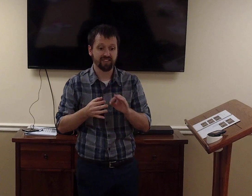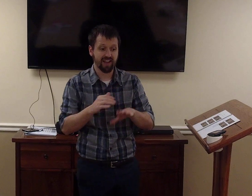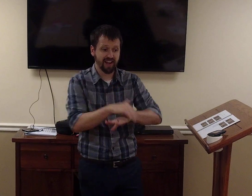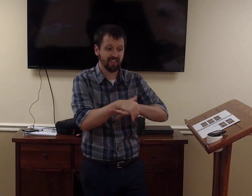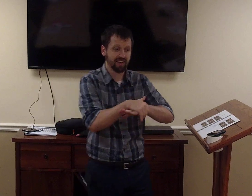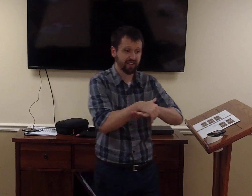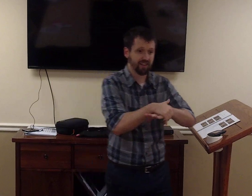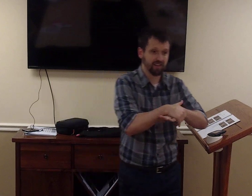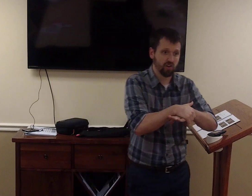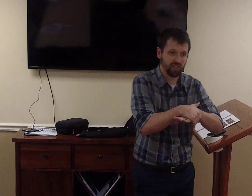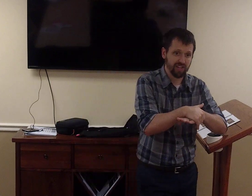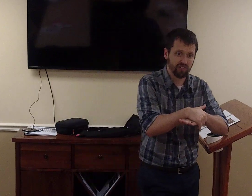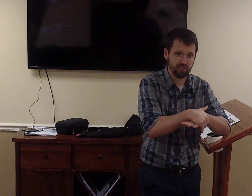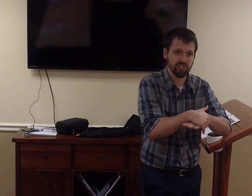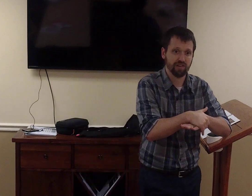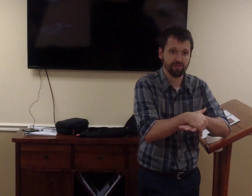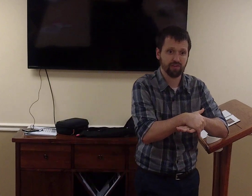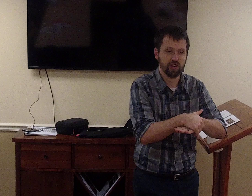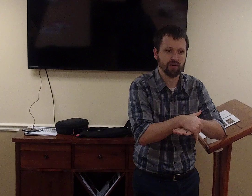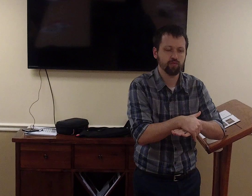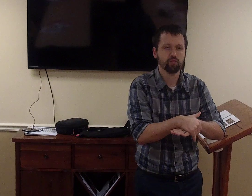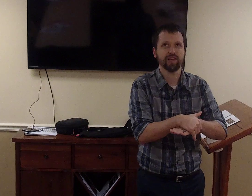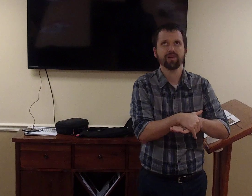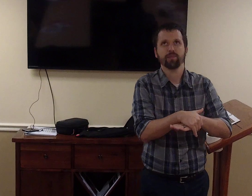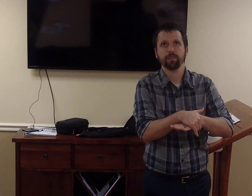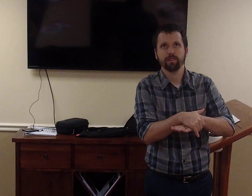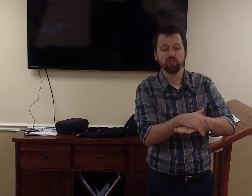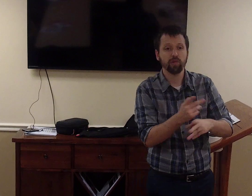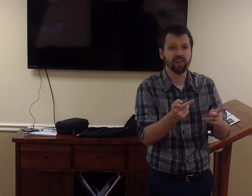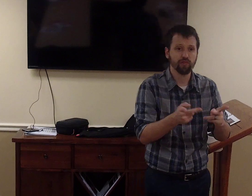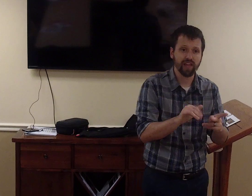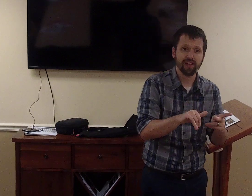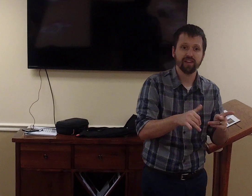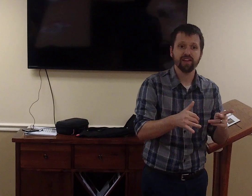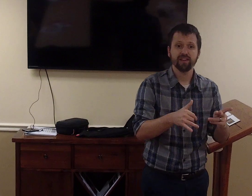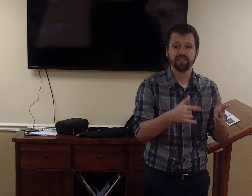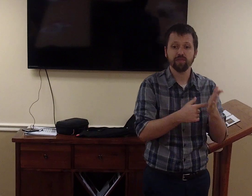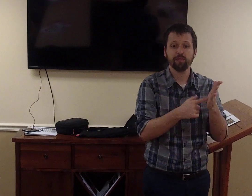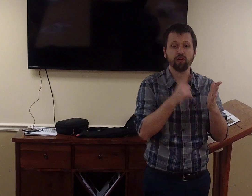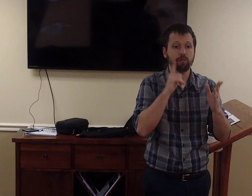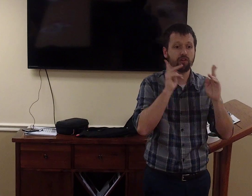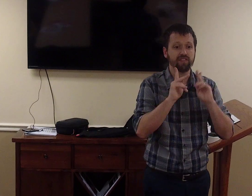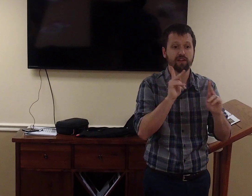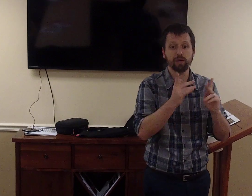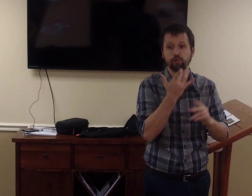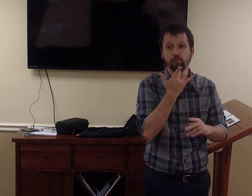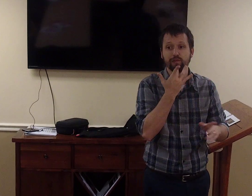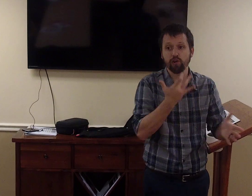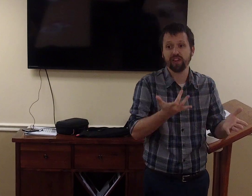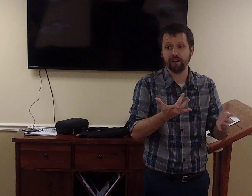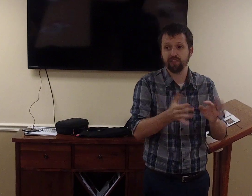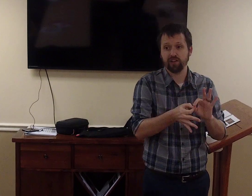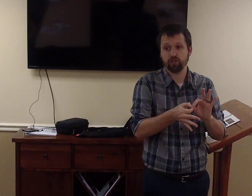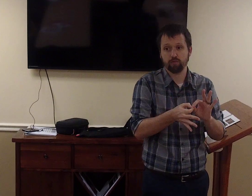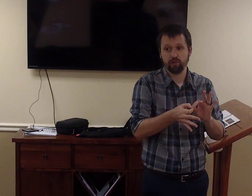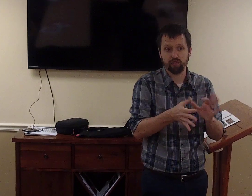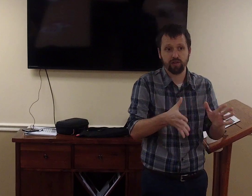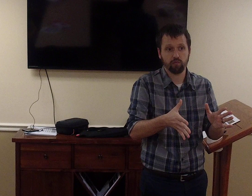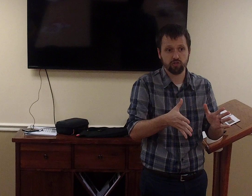sign it like all that English stuff, There's a place for that. Sometimes you'll come across deaf people who prefer that in the interpreter. They just